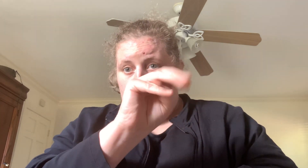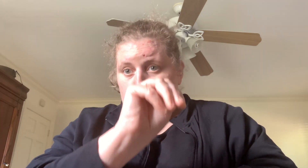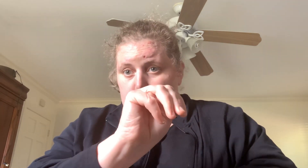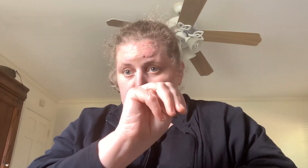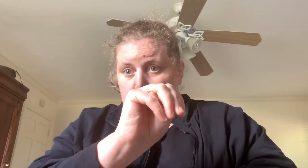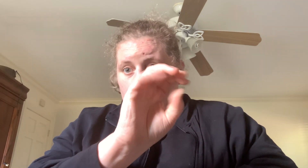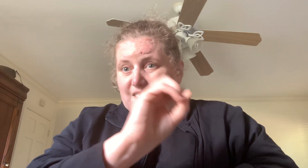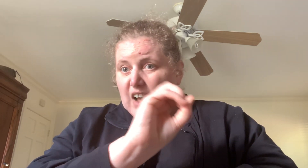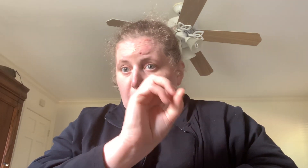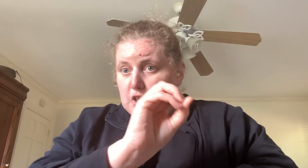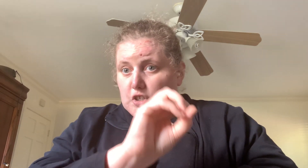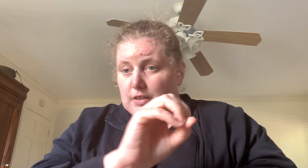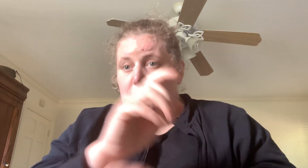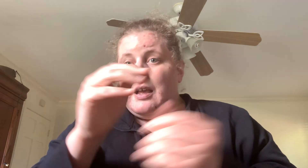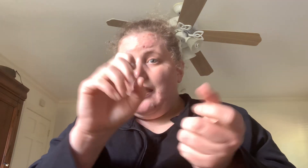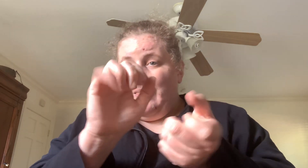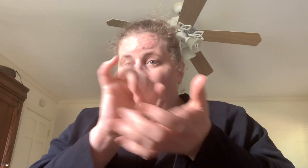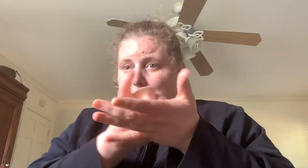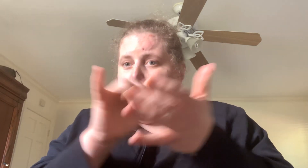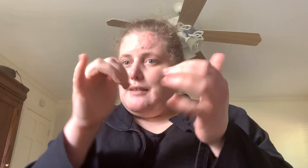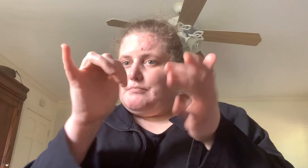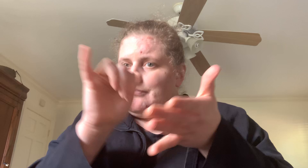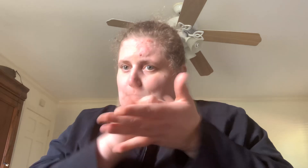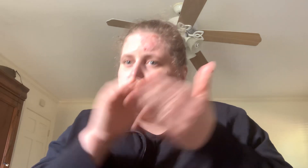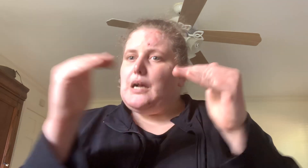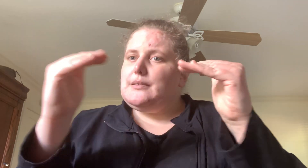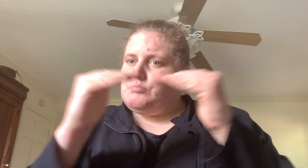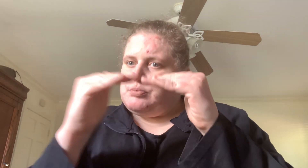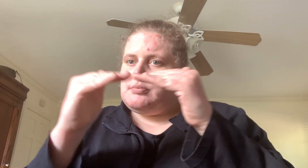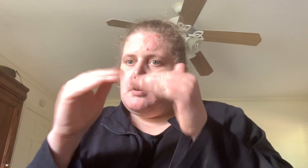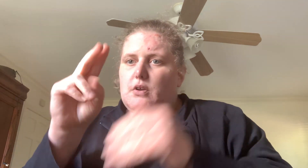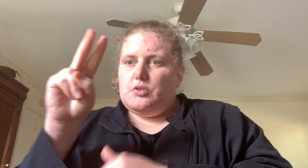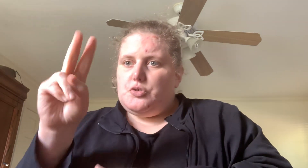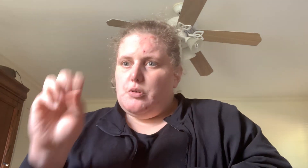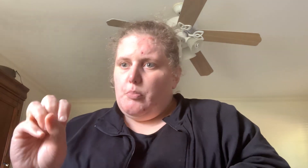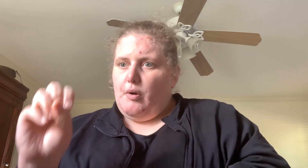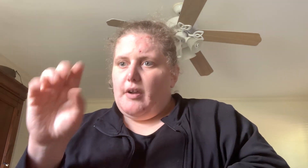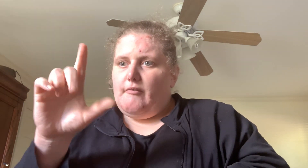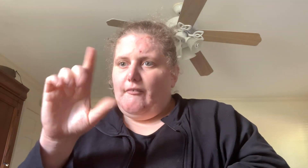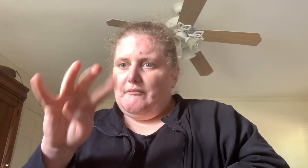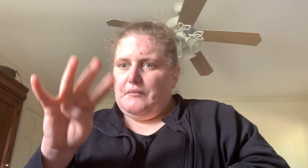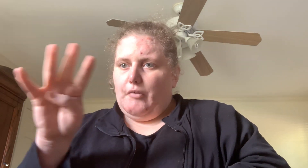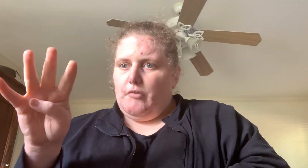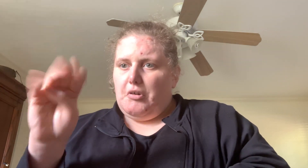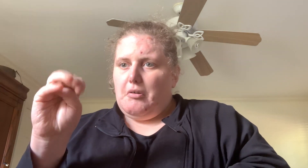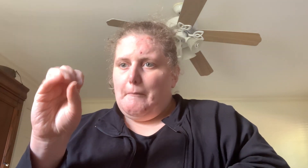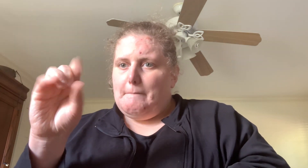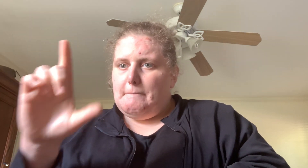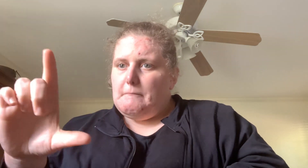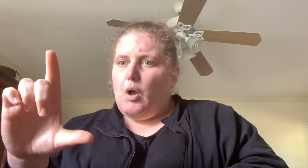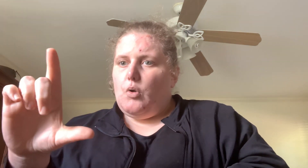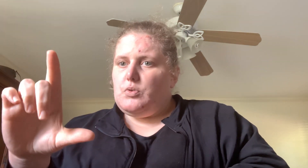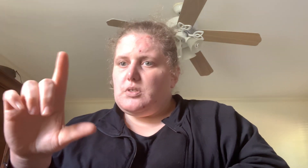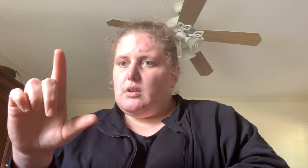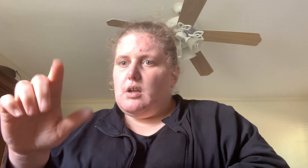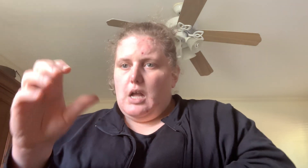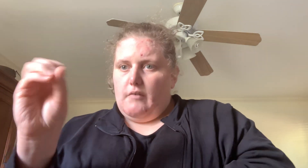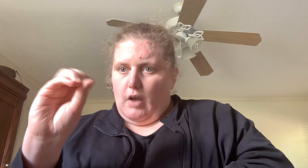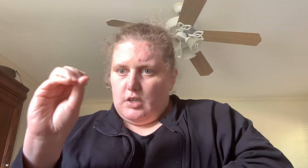2.44 moles of oxygen. And if you start out with 2.44 moles of oxygen, you're going to